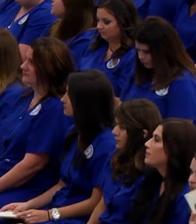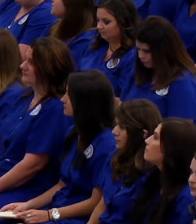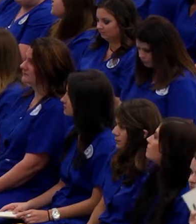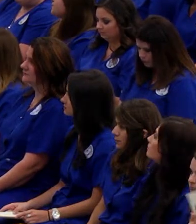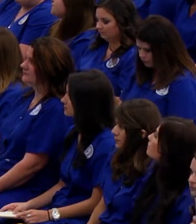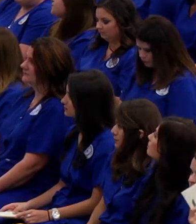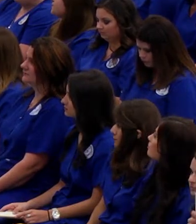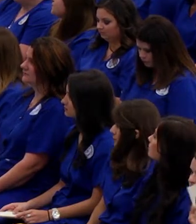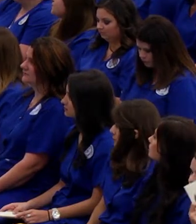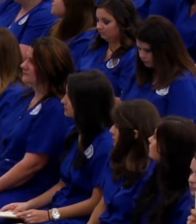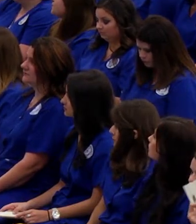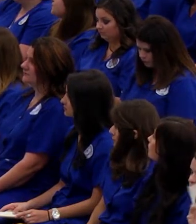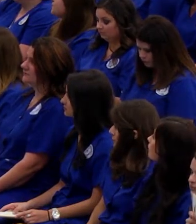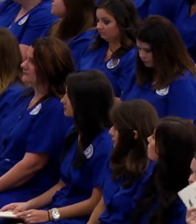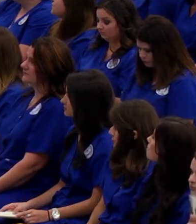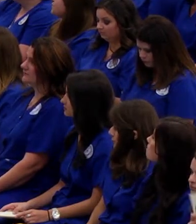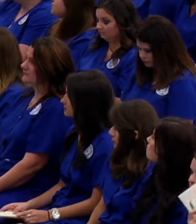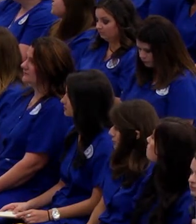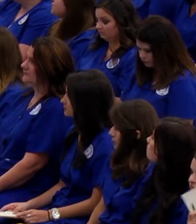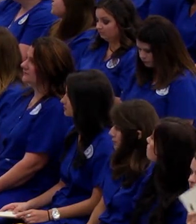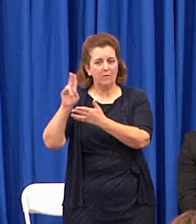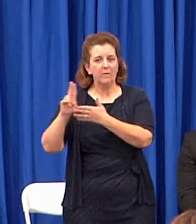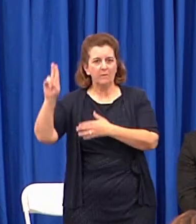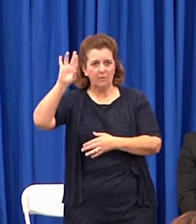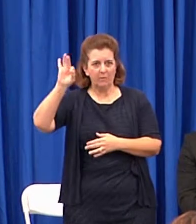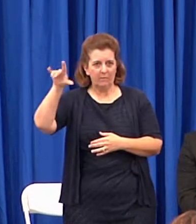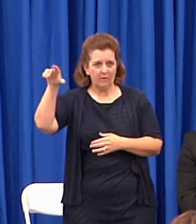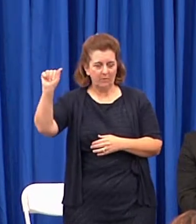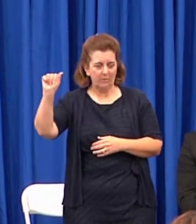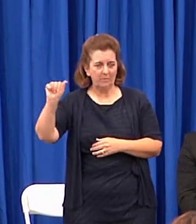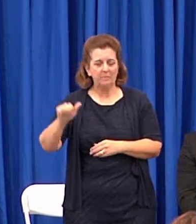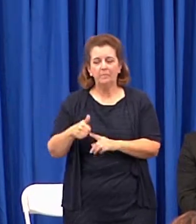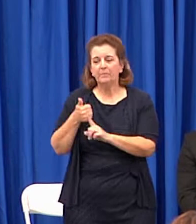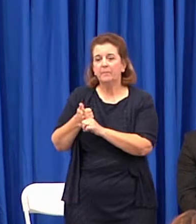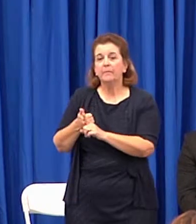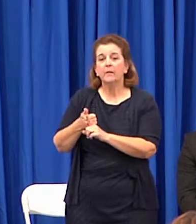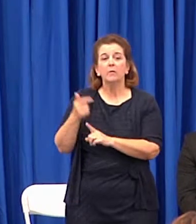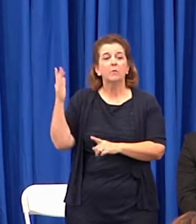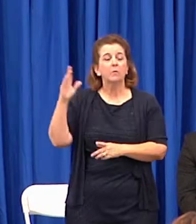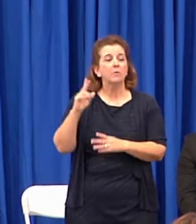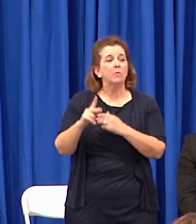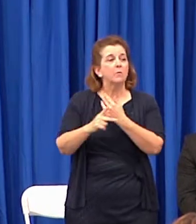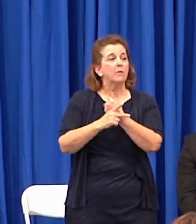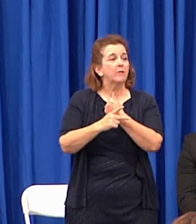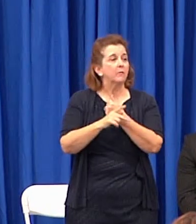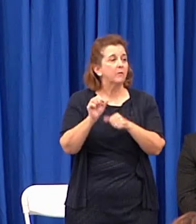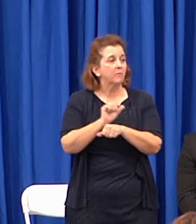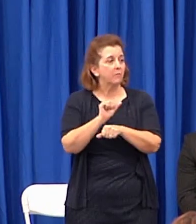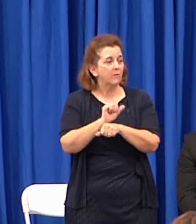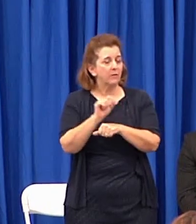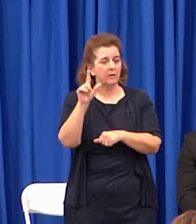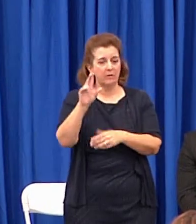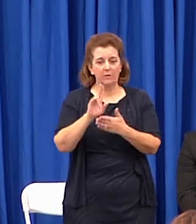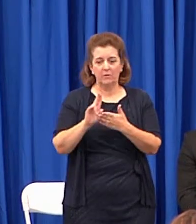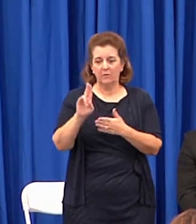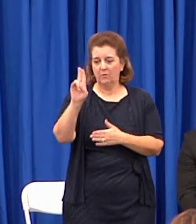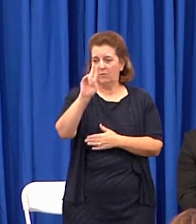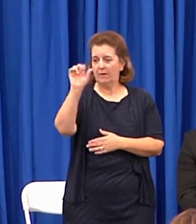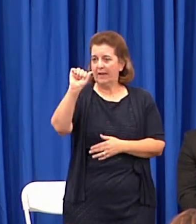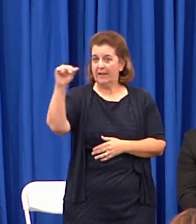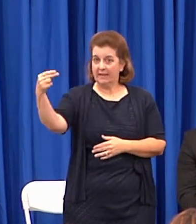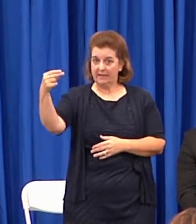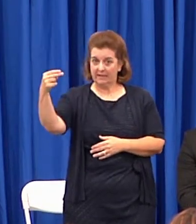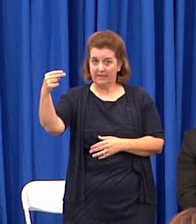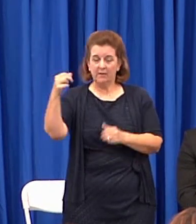in nursing from the University of Florida. Dr. Hogan's graduate work was completed at the University of Alabama in Huntsville. It